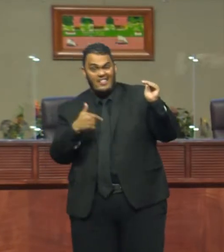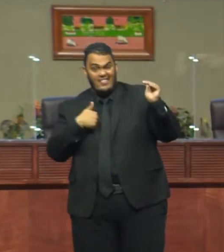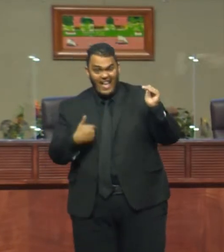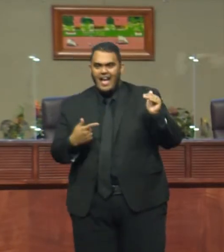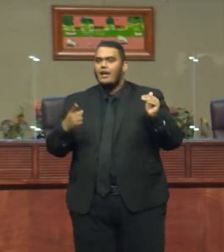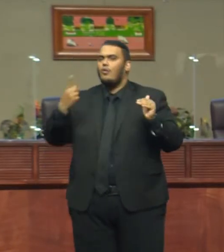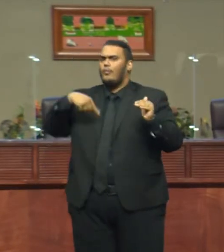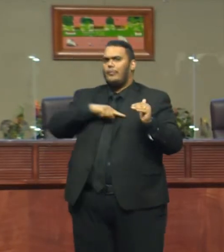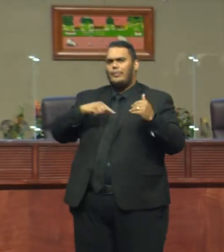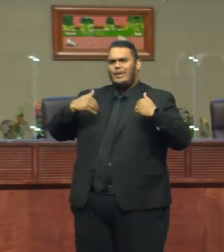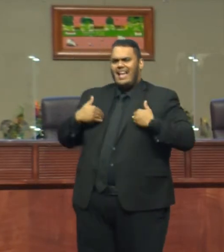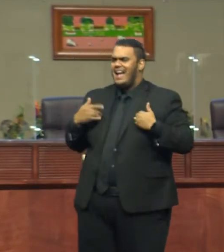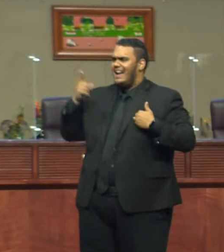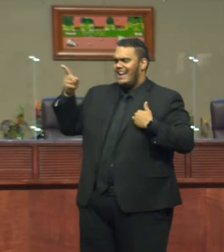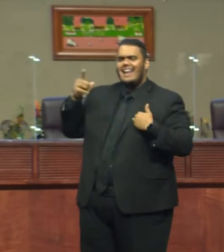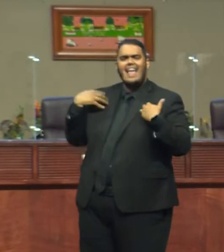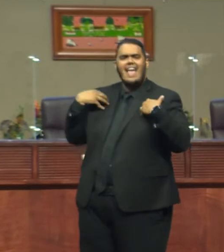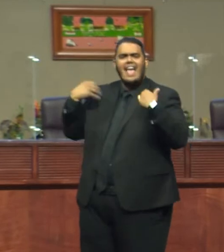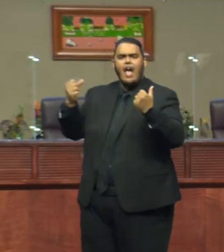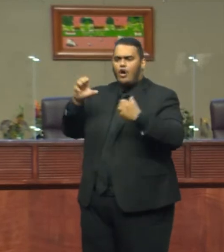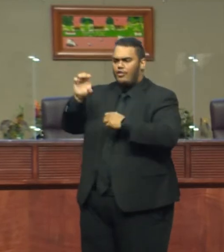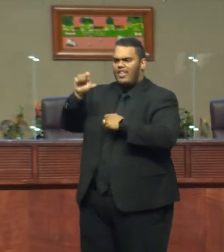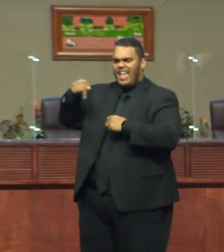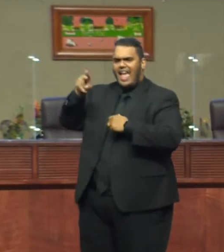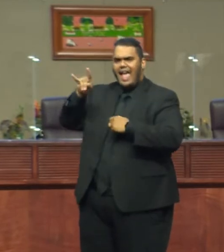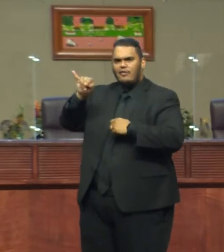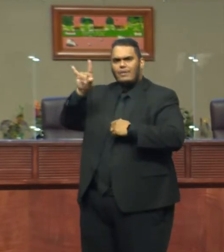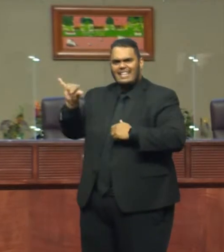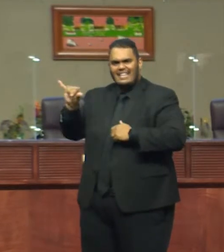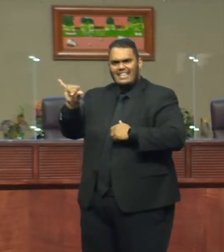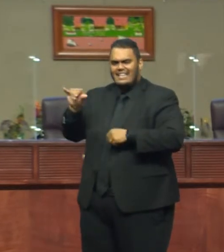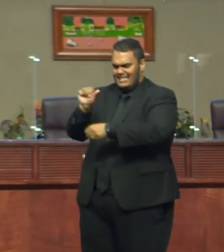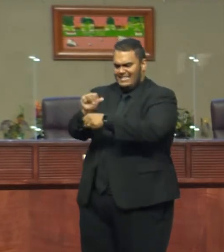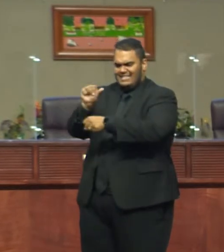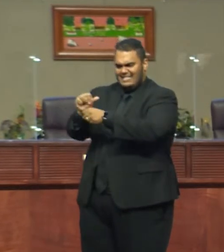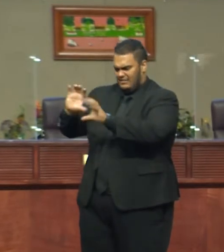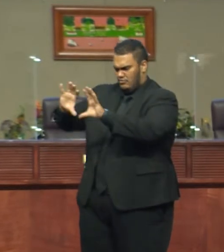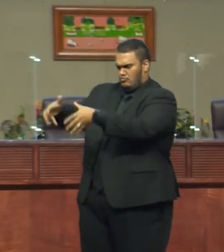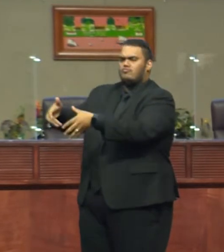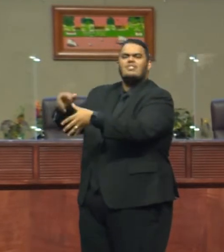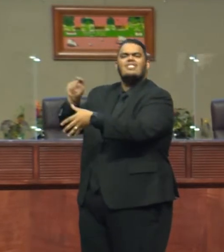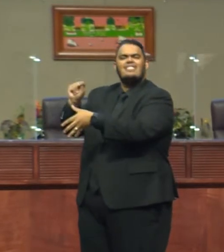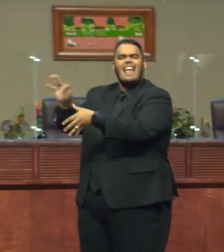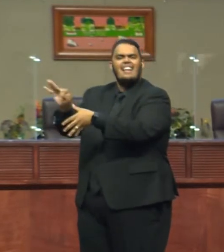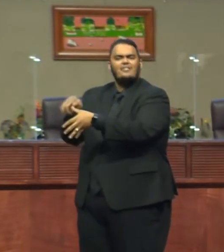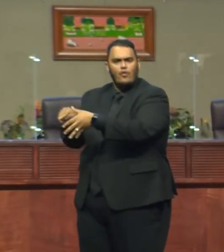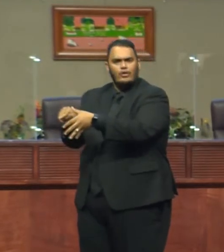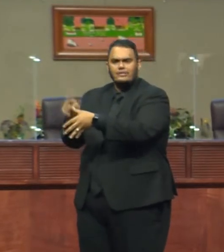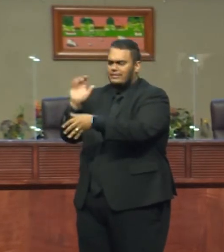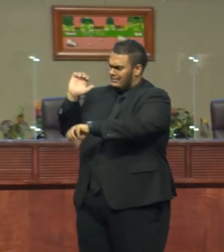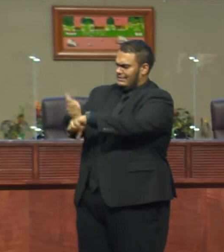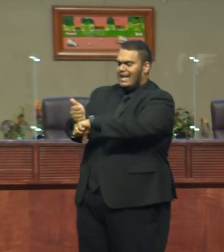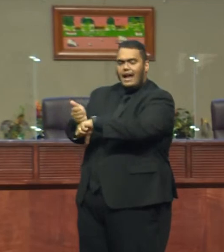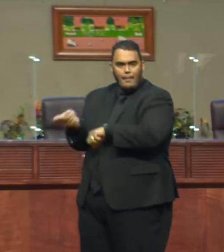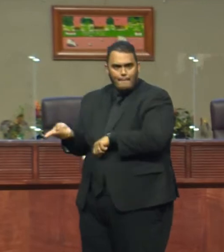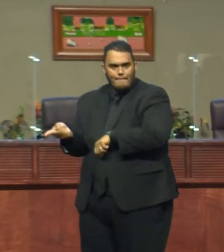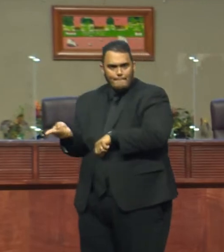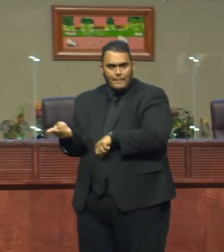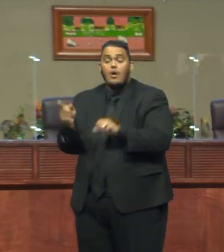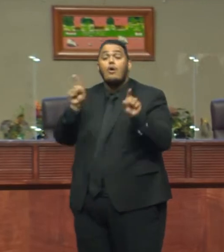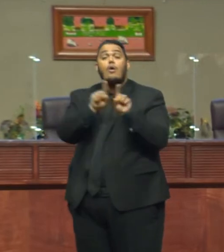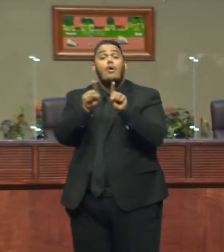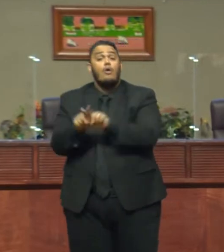White House has created at this point. The government is also looking at distributing the vaccine directly